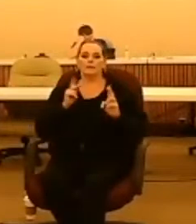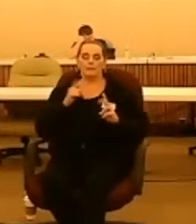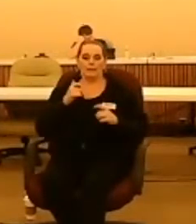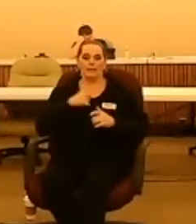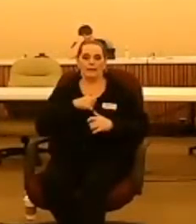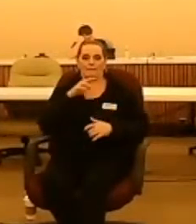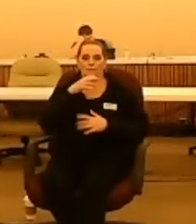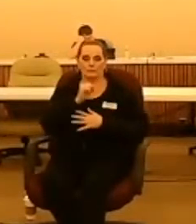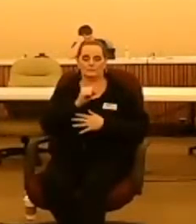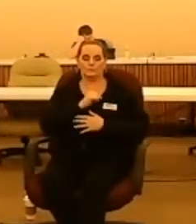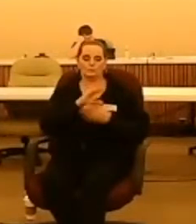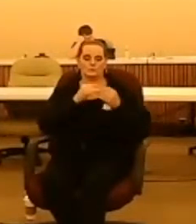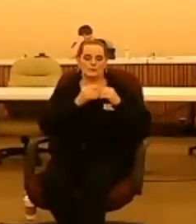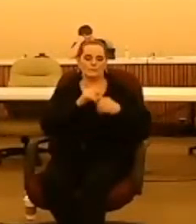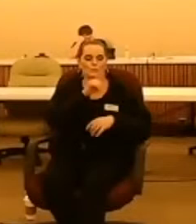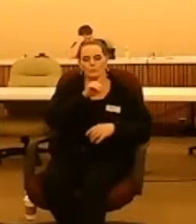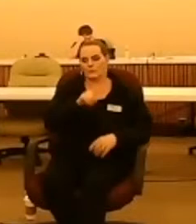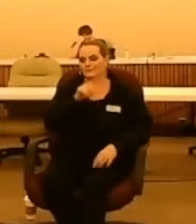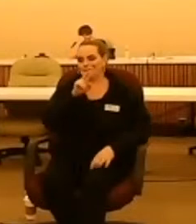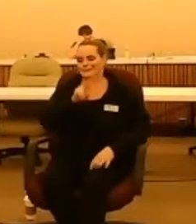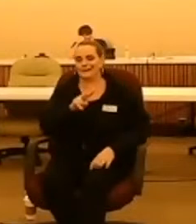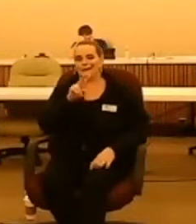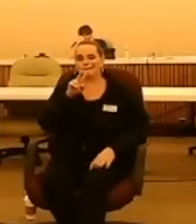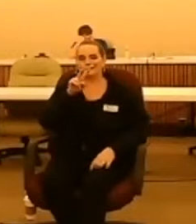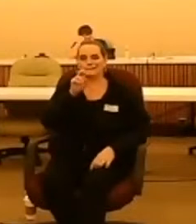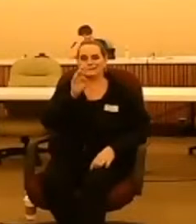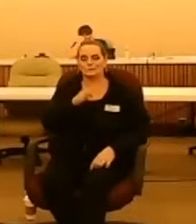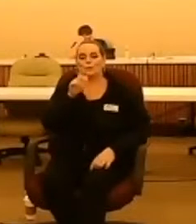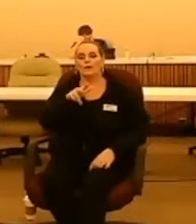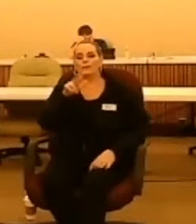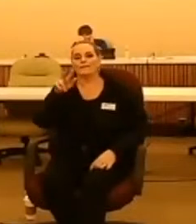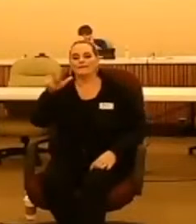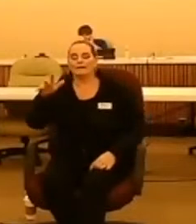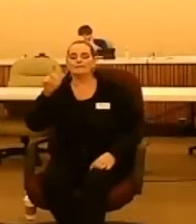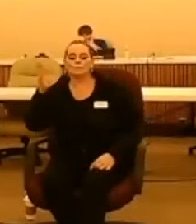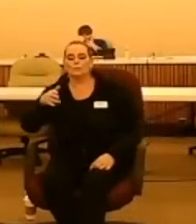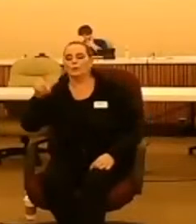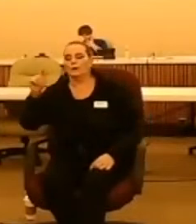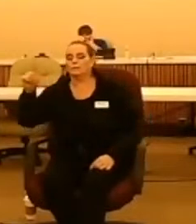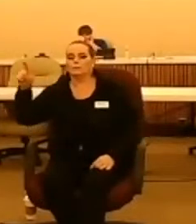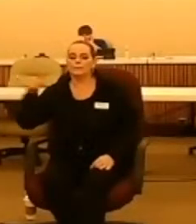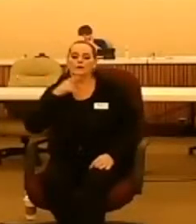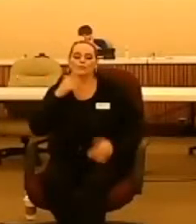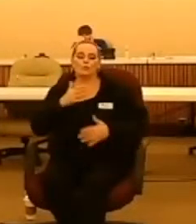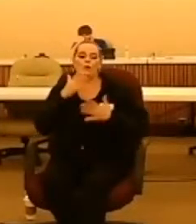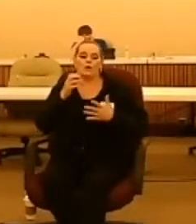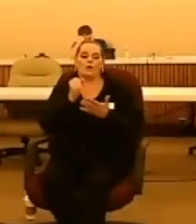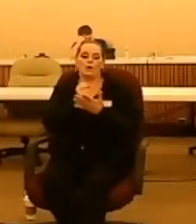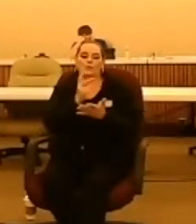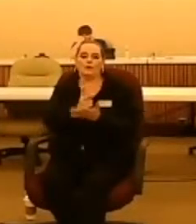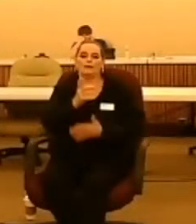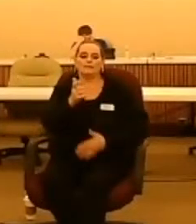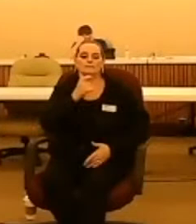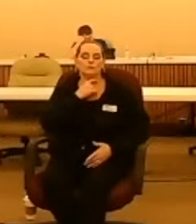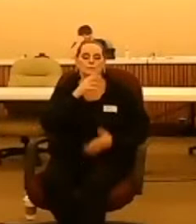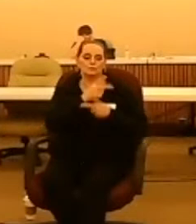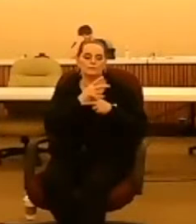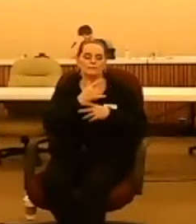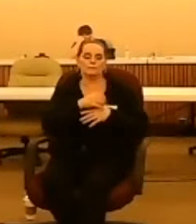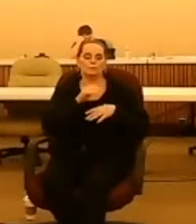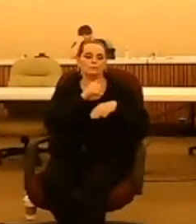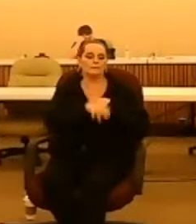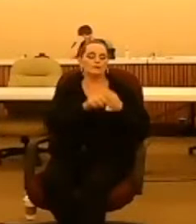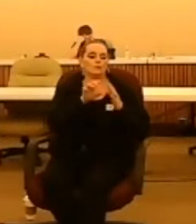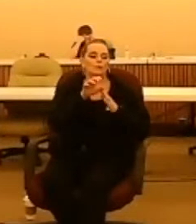I have resolution number 11-135, 2021, to authorize the supervisor to send a letter to New York